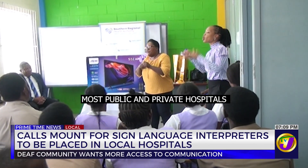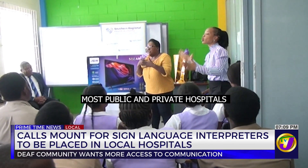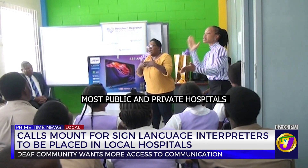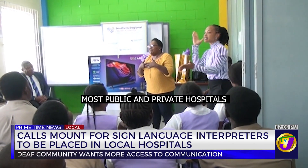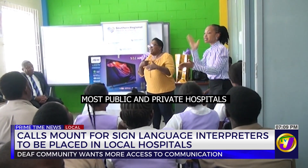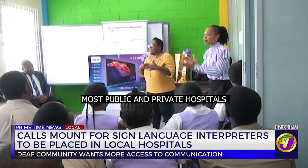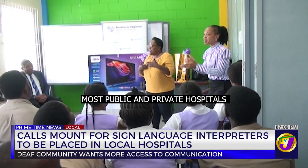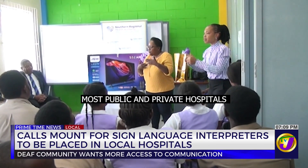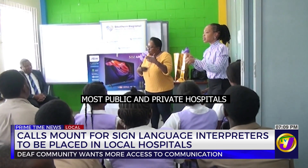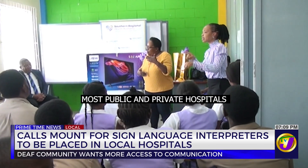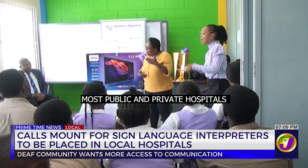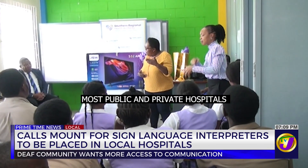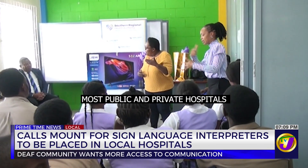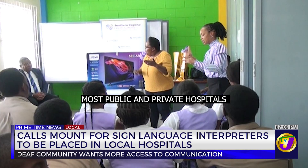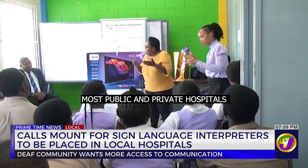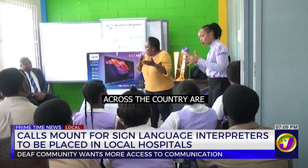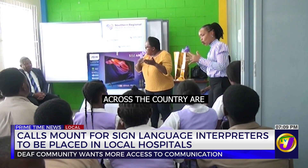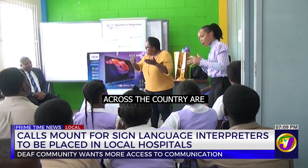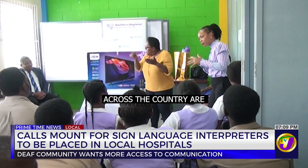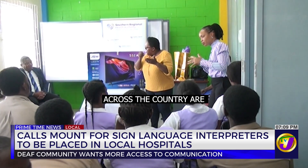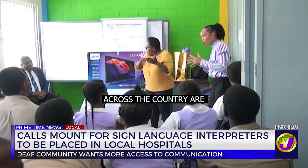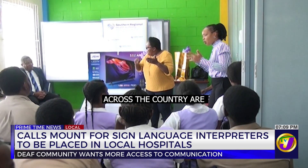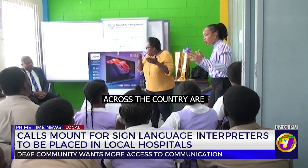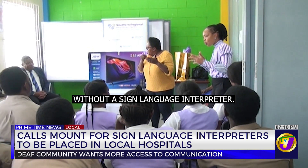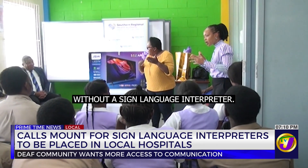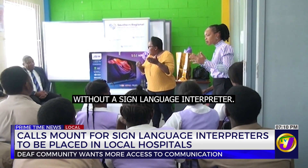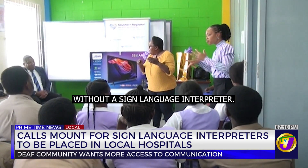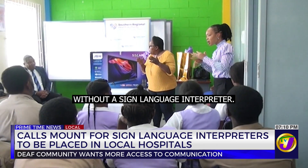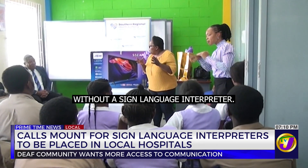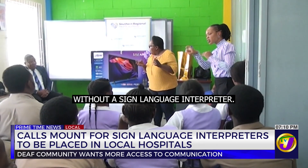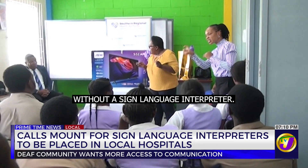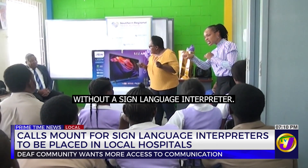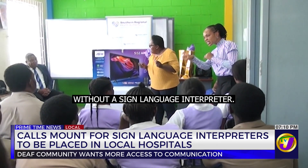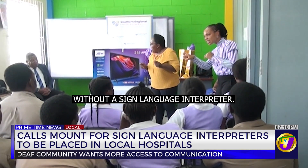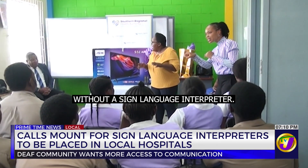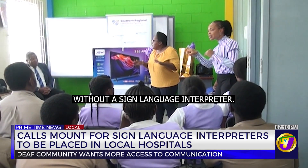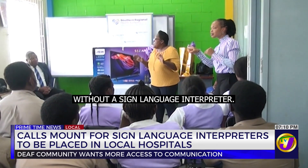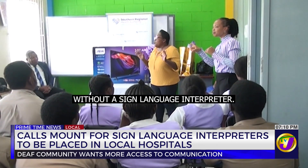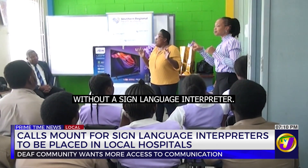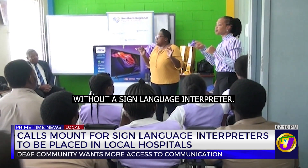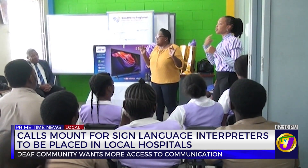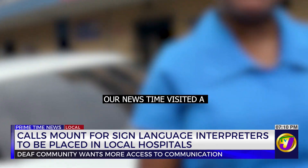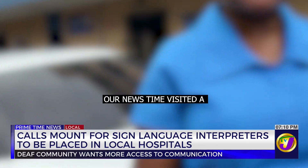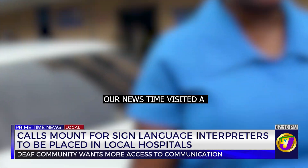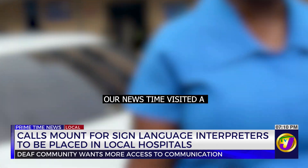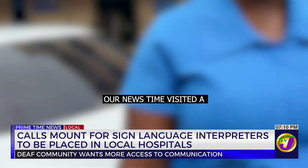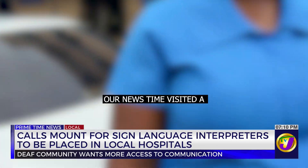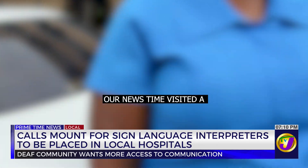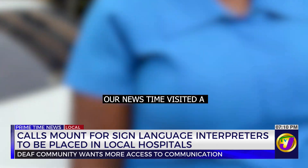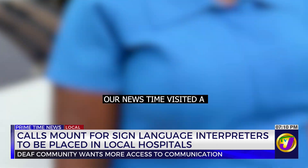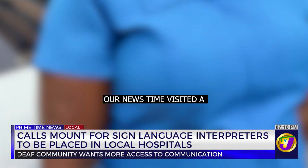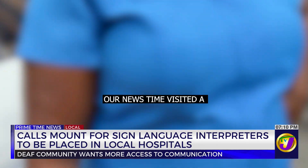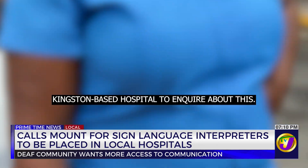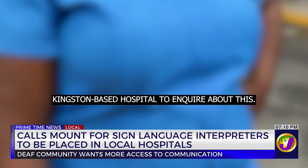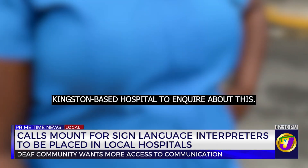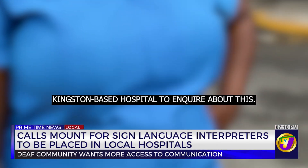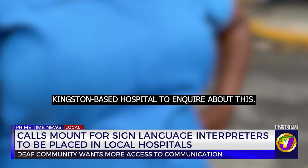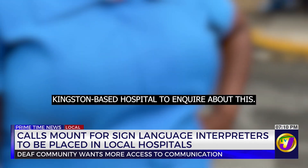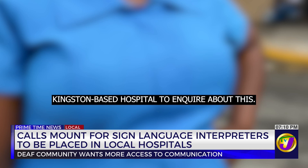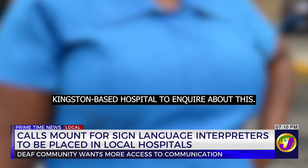most public and private hospitals across the country are without a sign language interpreter. Our news team visited a Kingston-based hospital